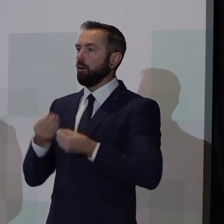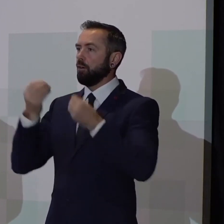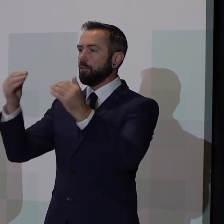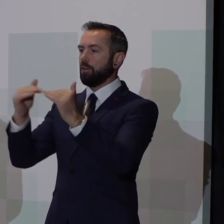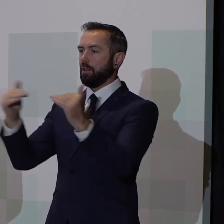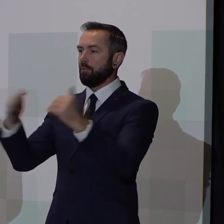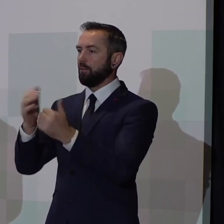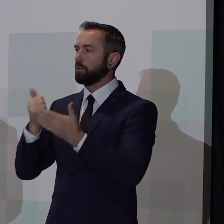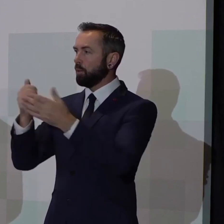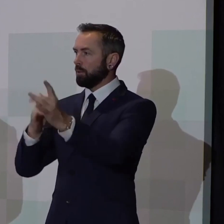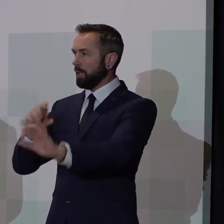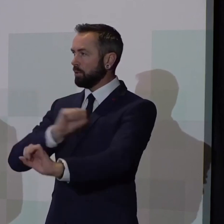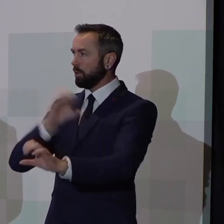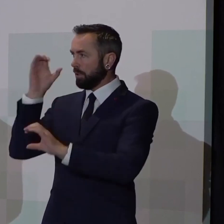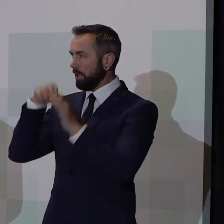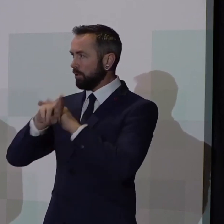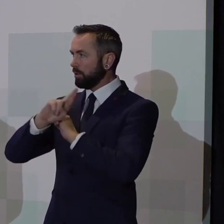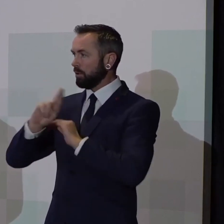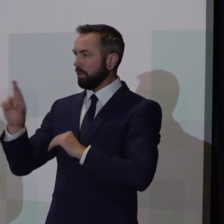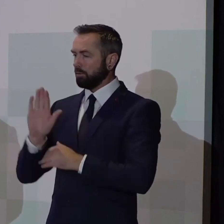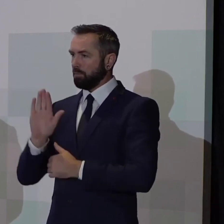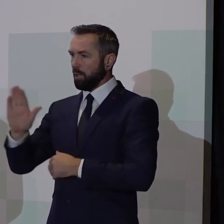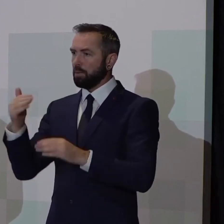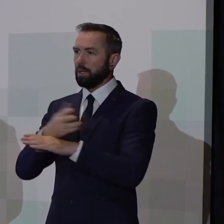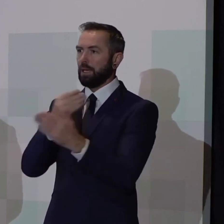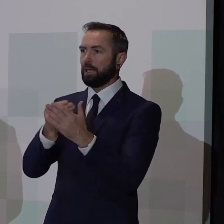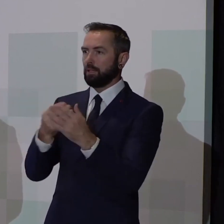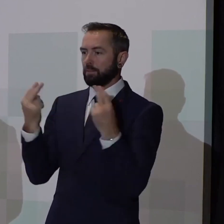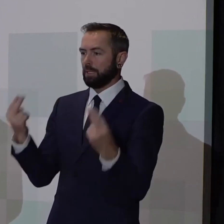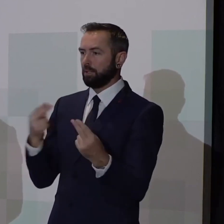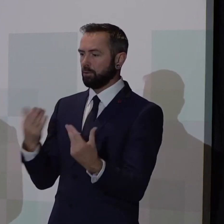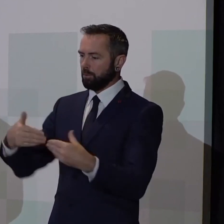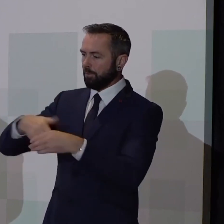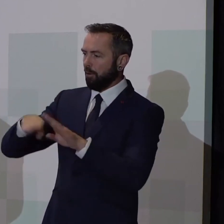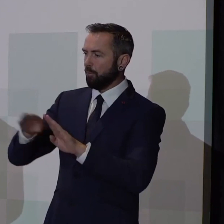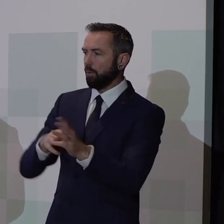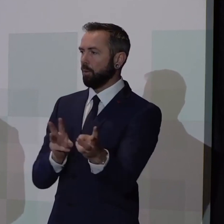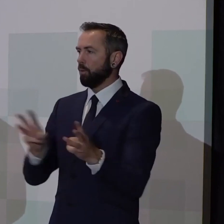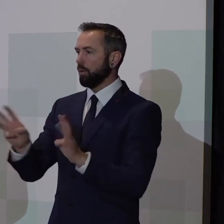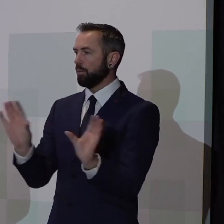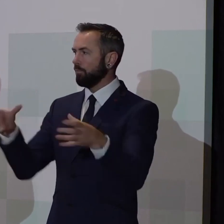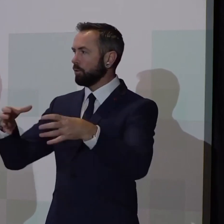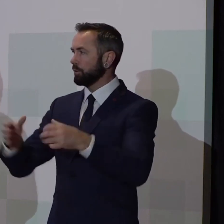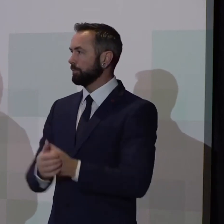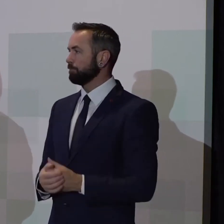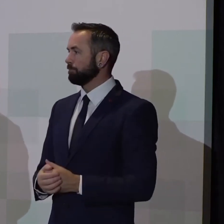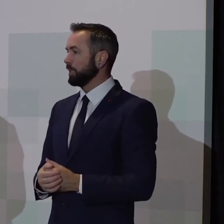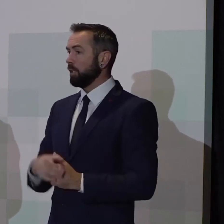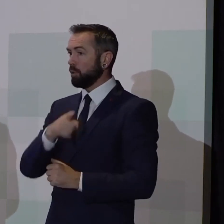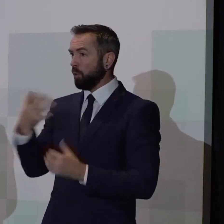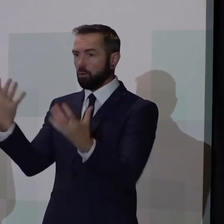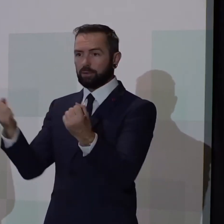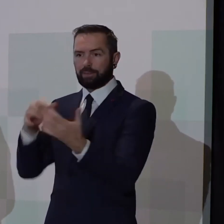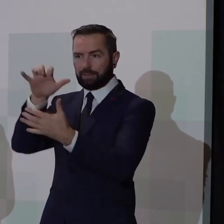that carers shall not be obliged by economic necessity to engage in labour. Now, you've all received the text of